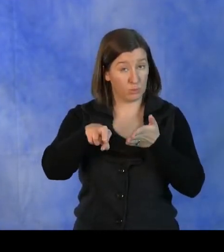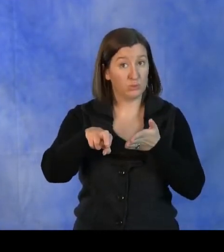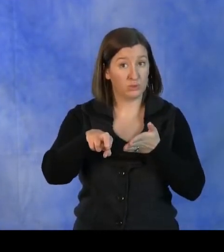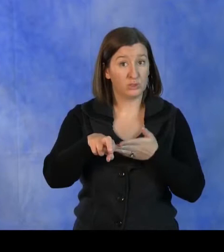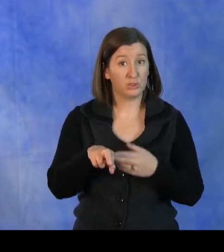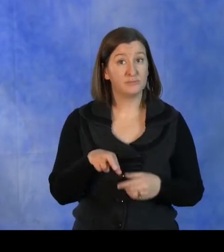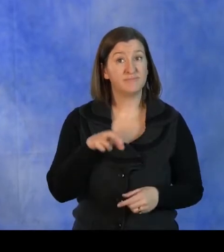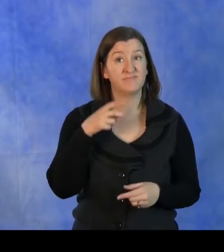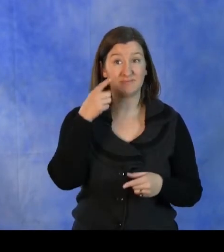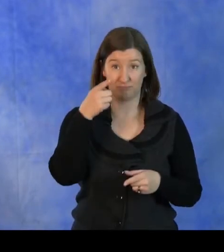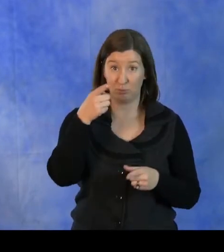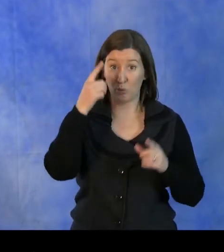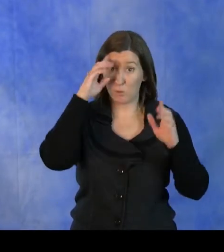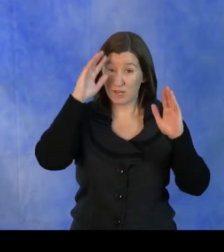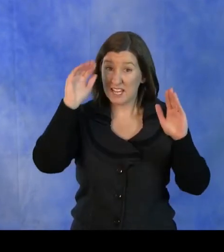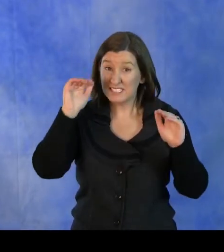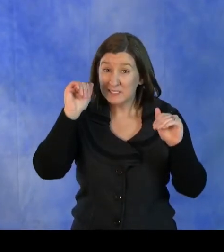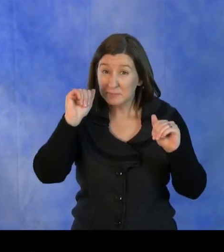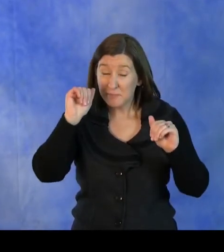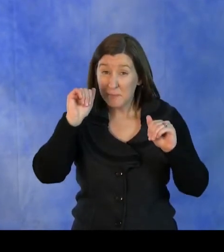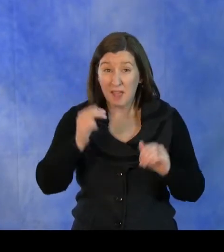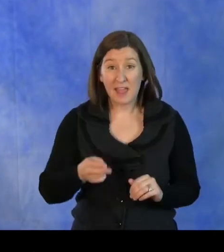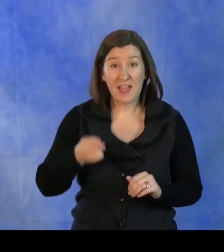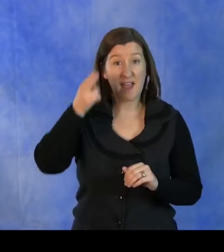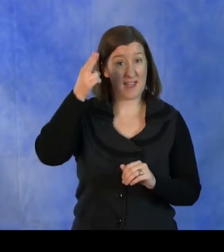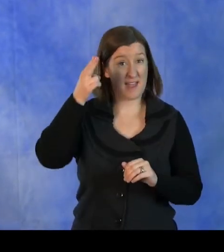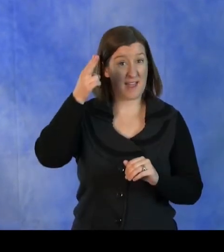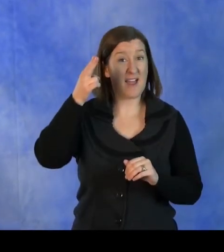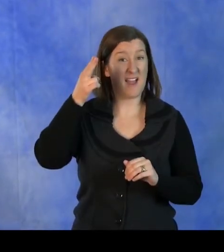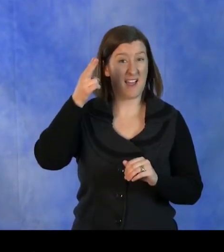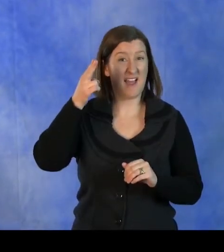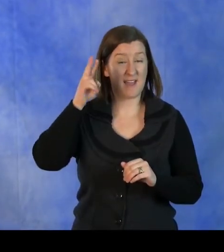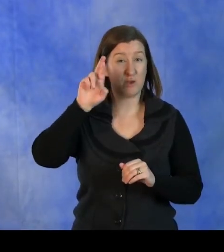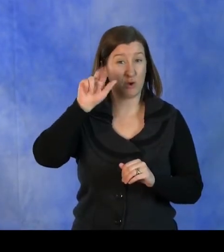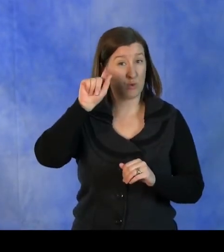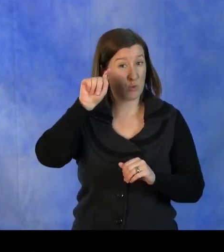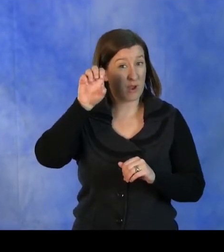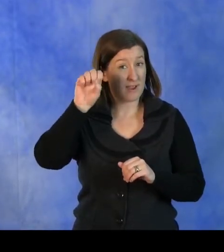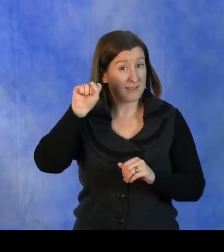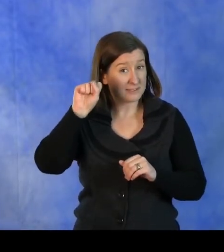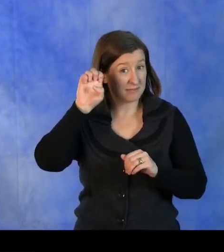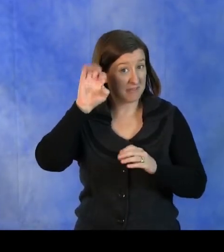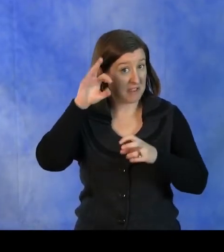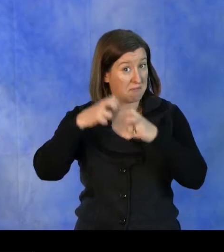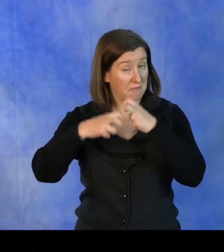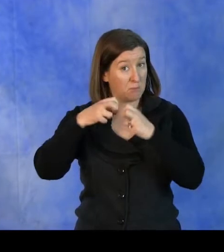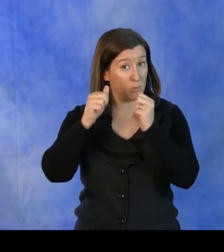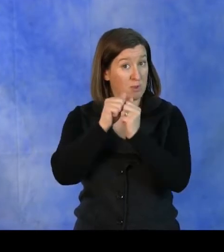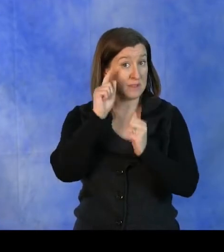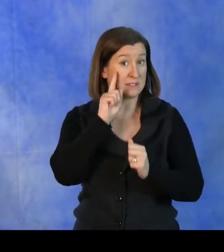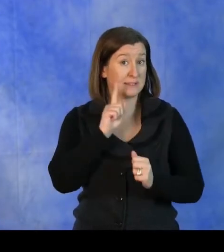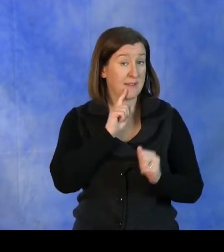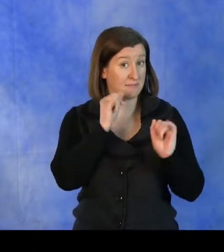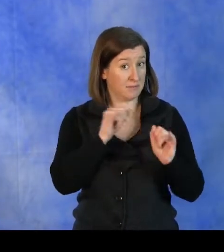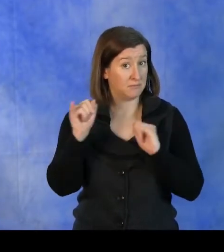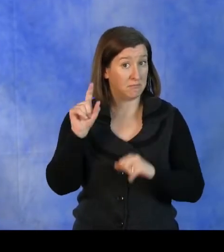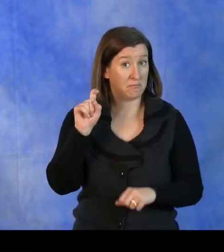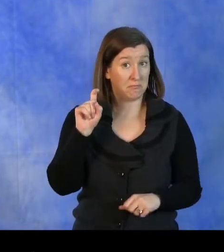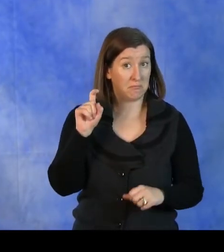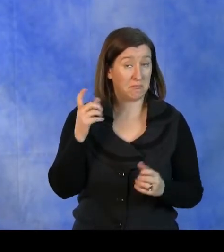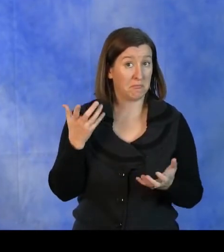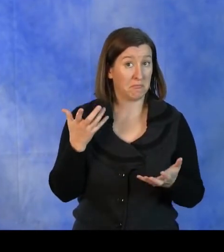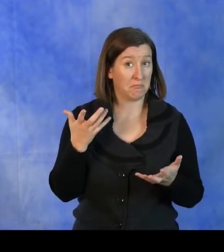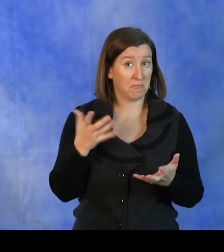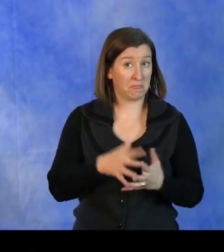So now you know some information from research, and you would expect high rates of EF